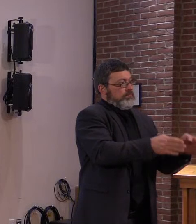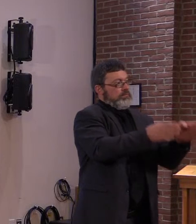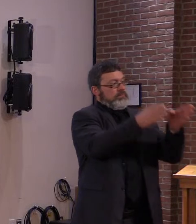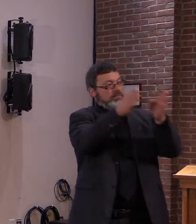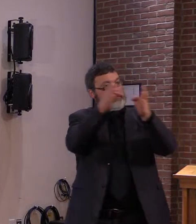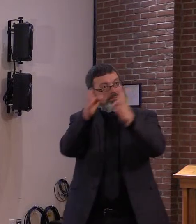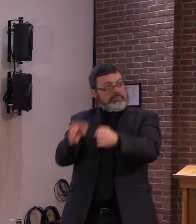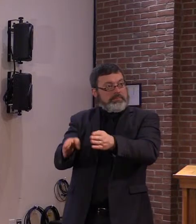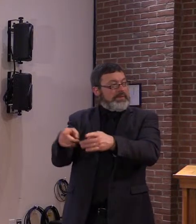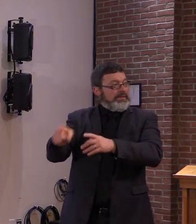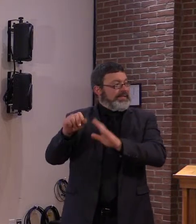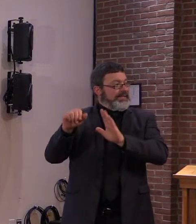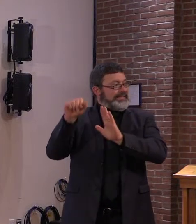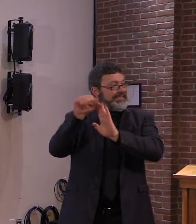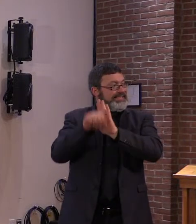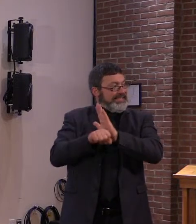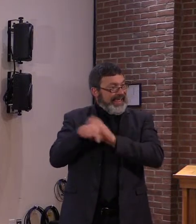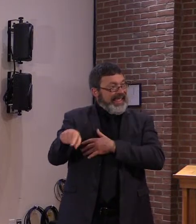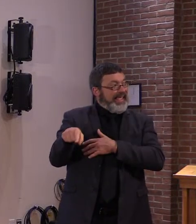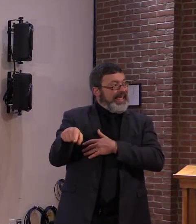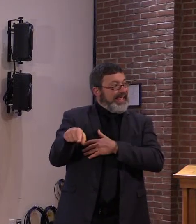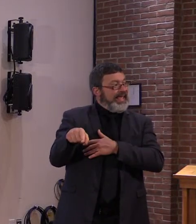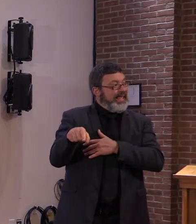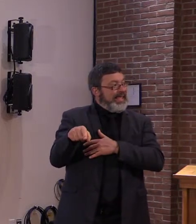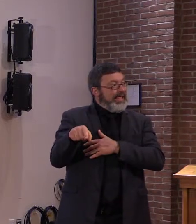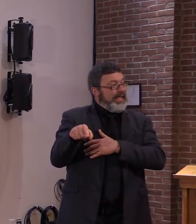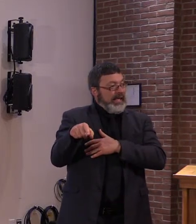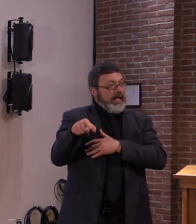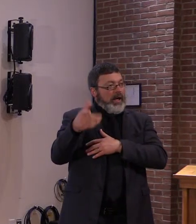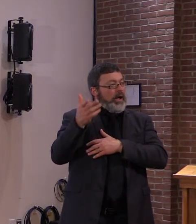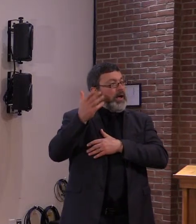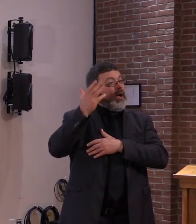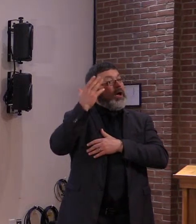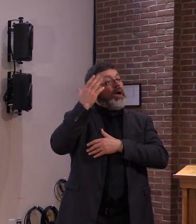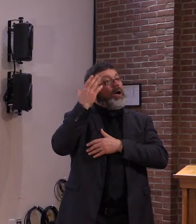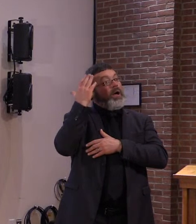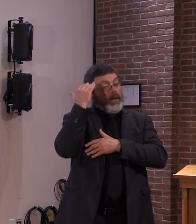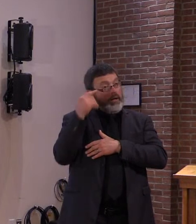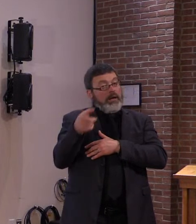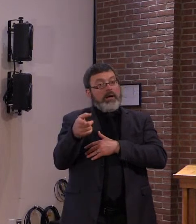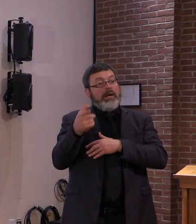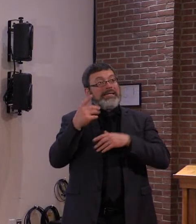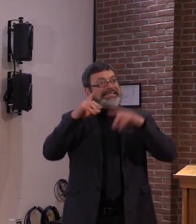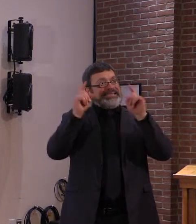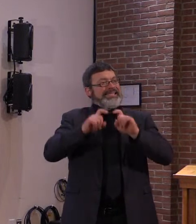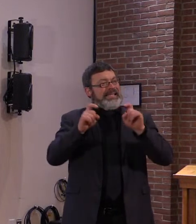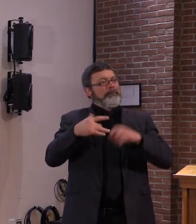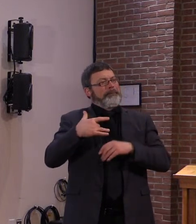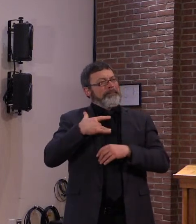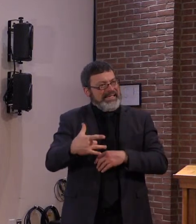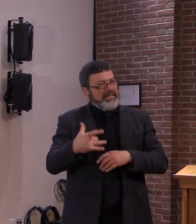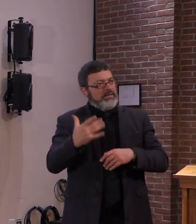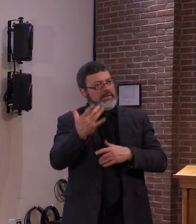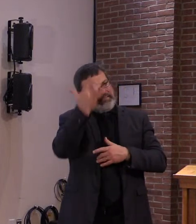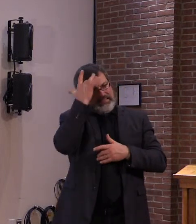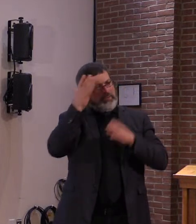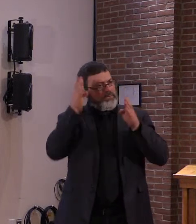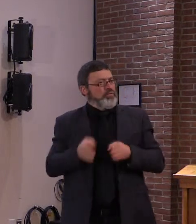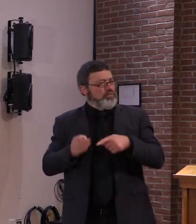have any of those results initiated an investigation by your department into a possible situation or outbreak in